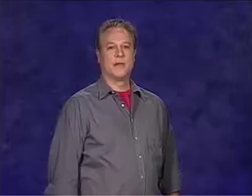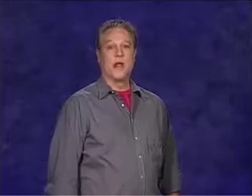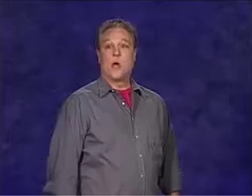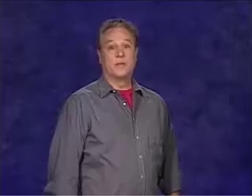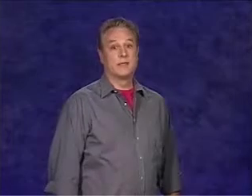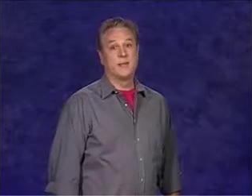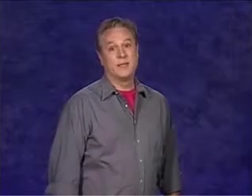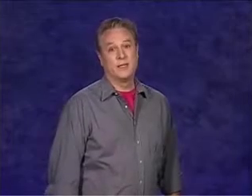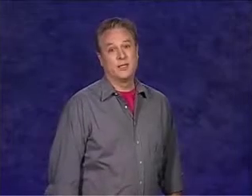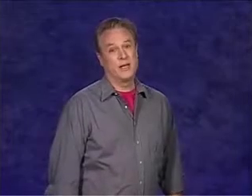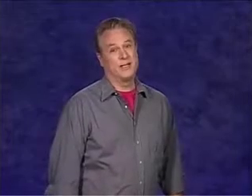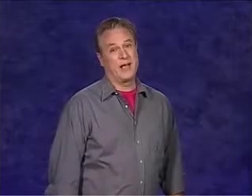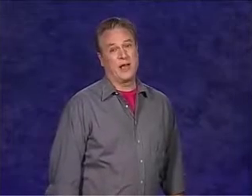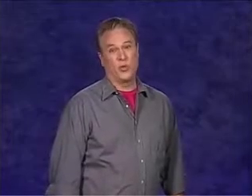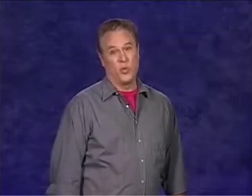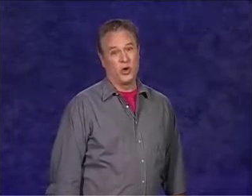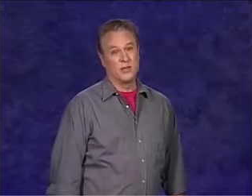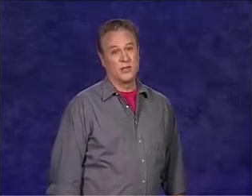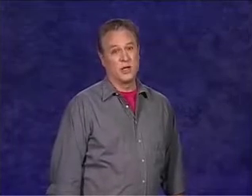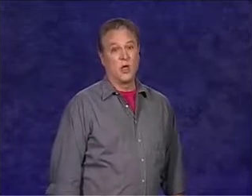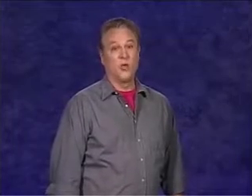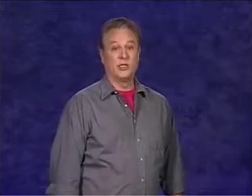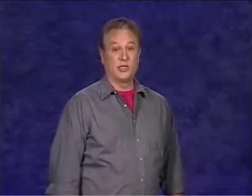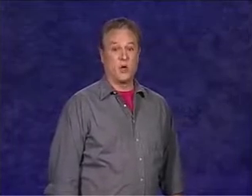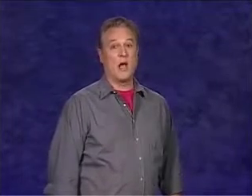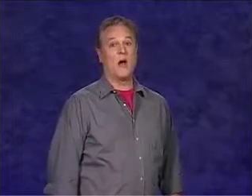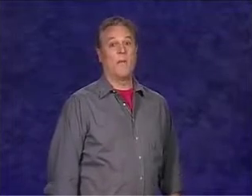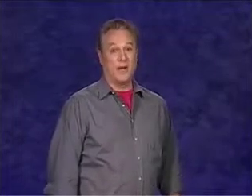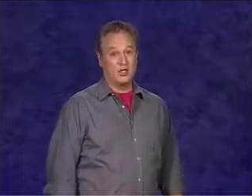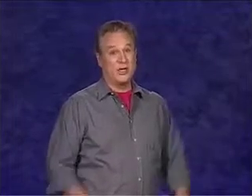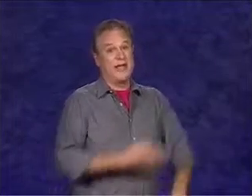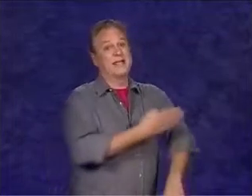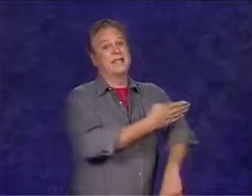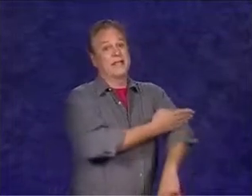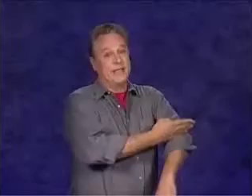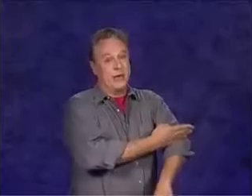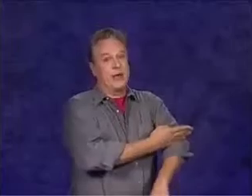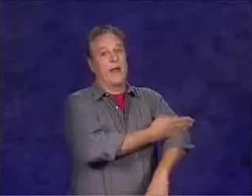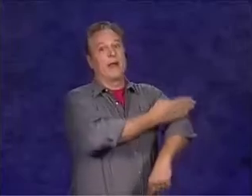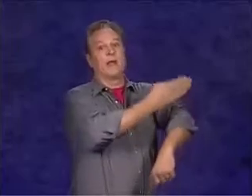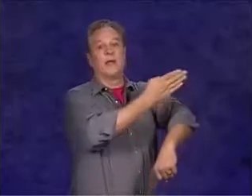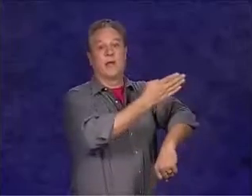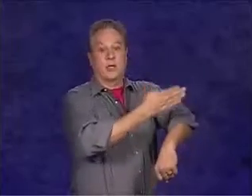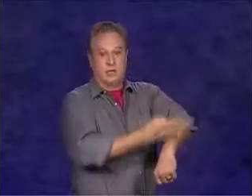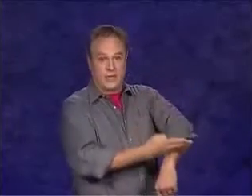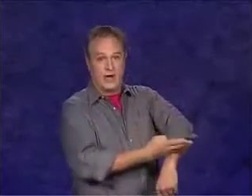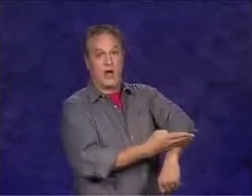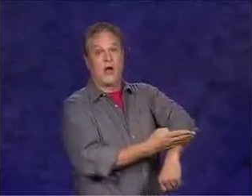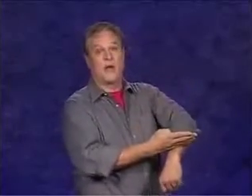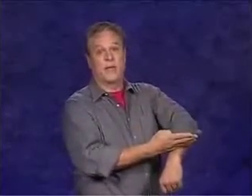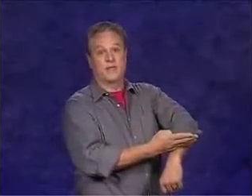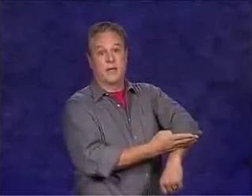When some condition has gotten worse, we show how much it has deteriorated using our arm as a measuring device.